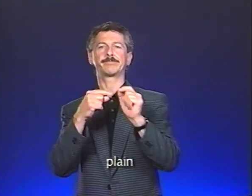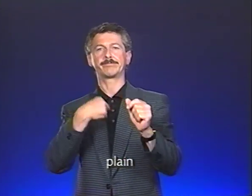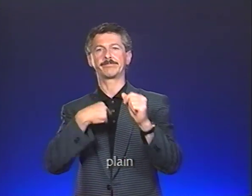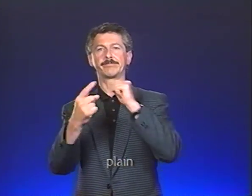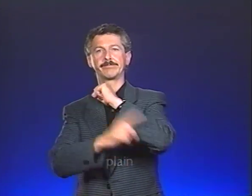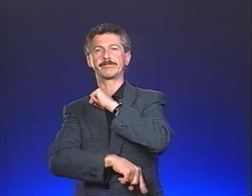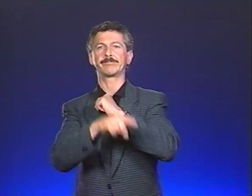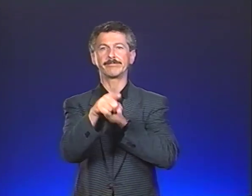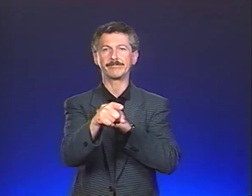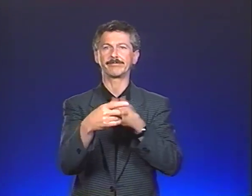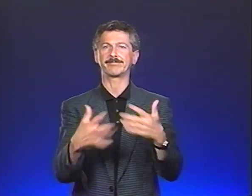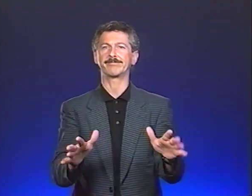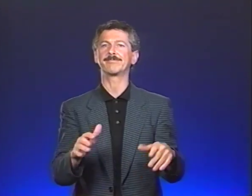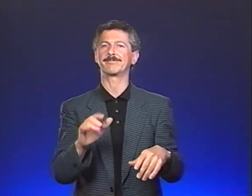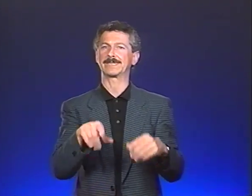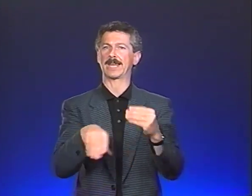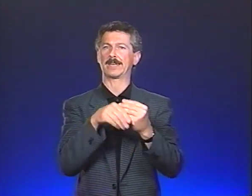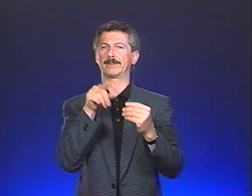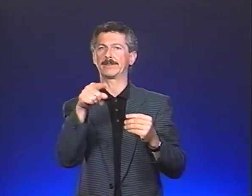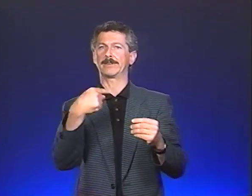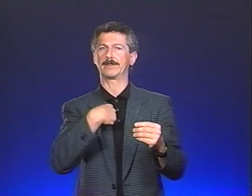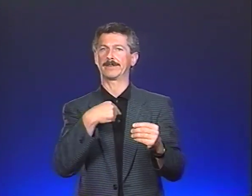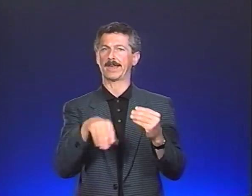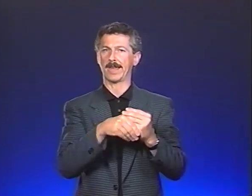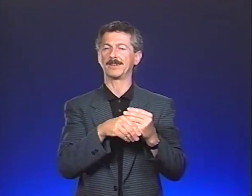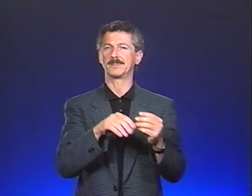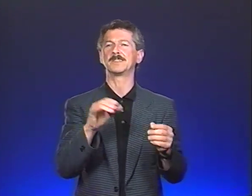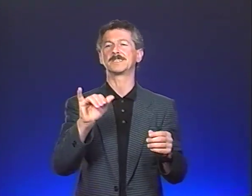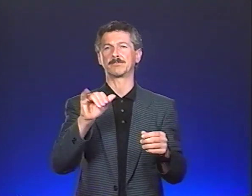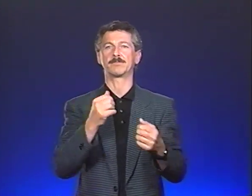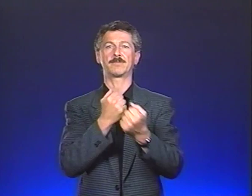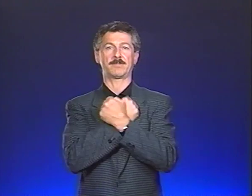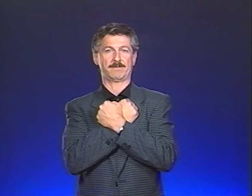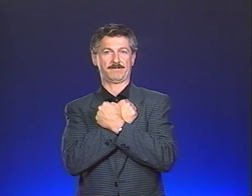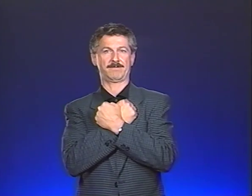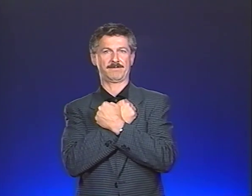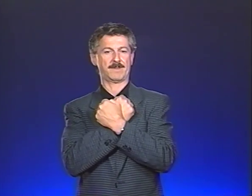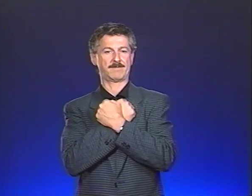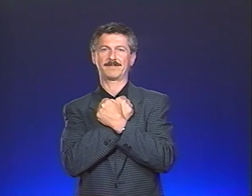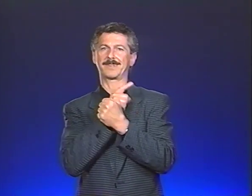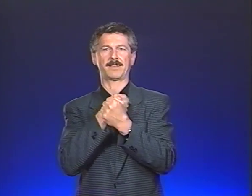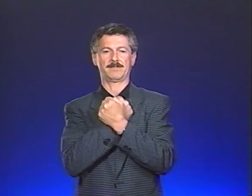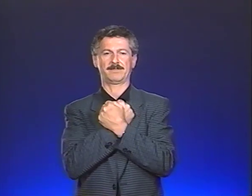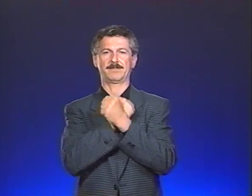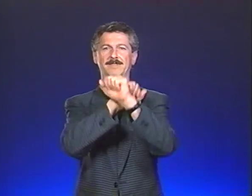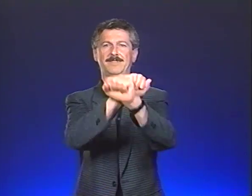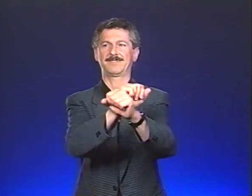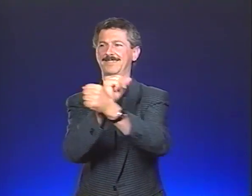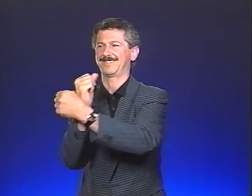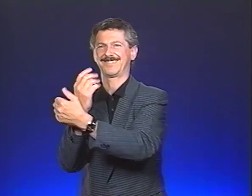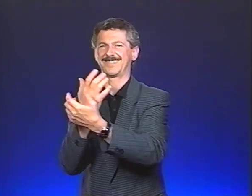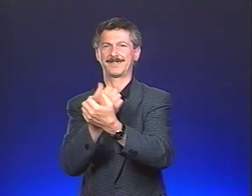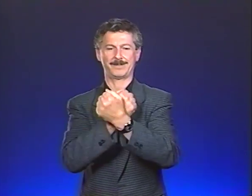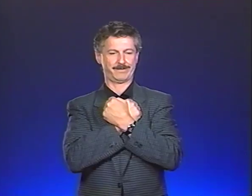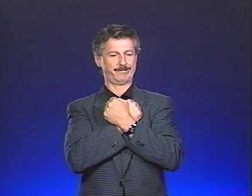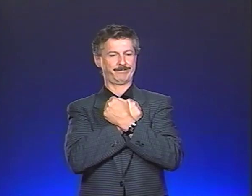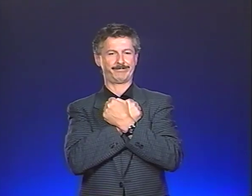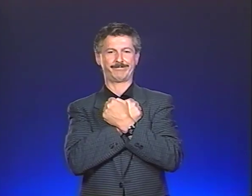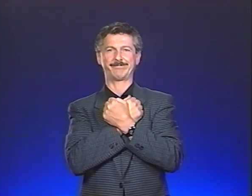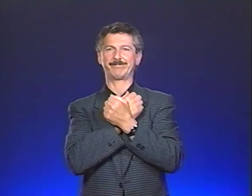the sign about who is punishing whom. That must be added with specific pronoun signs. Another example is the sign for love,